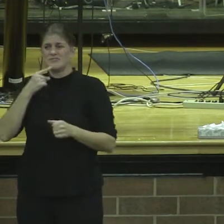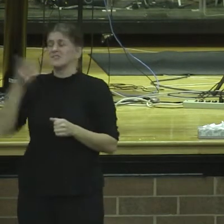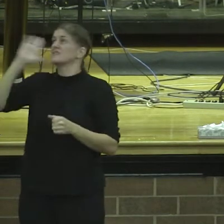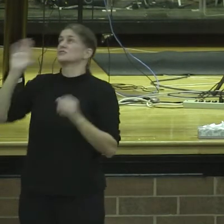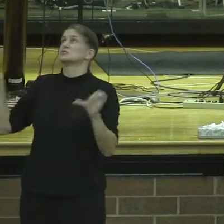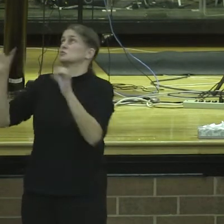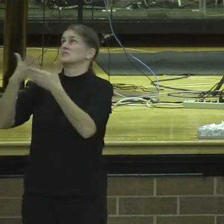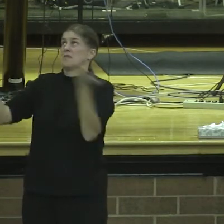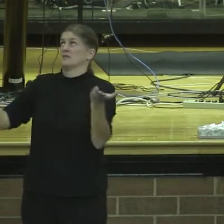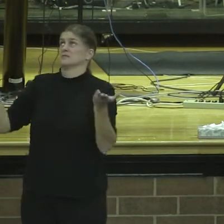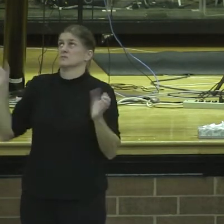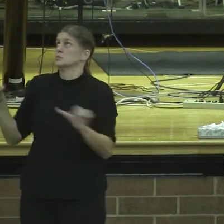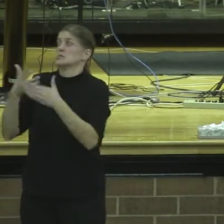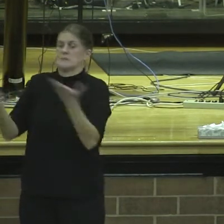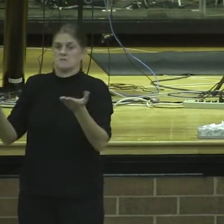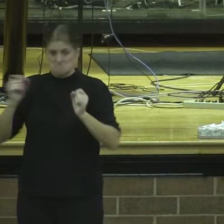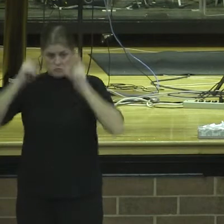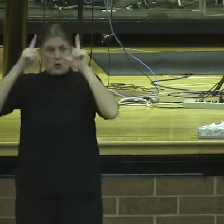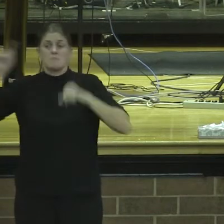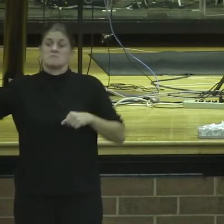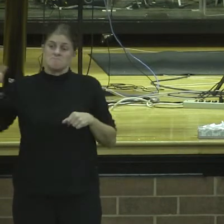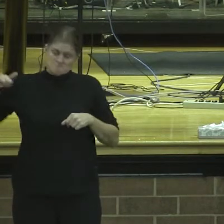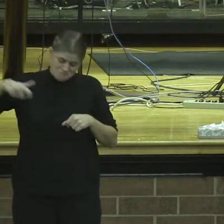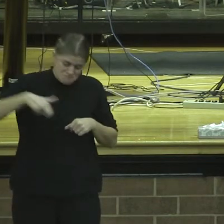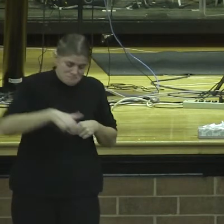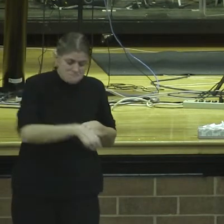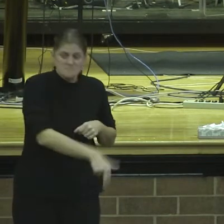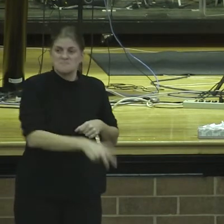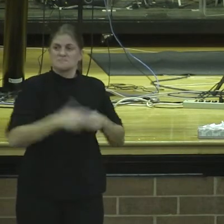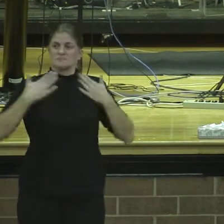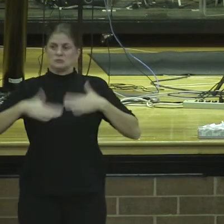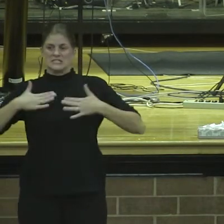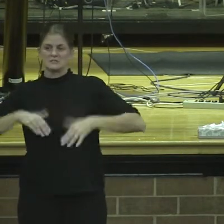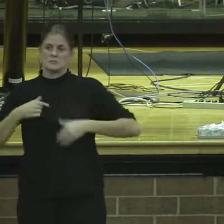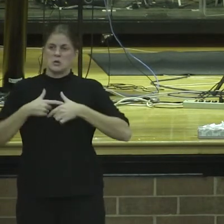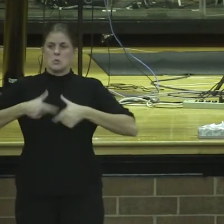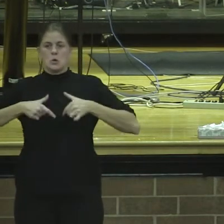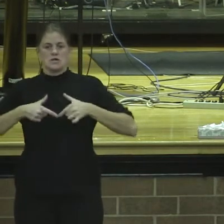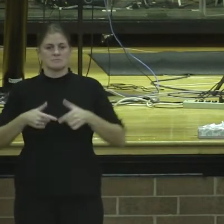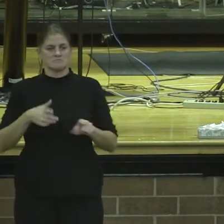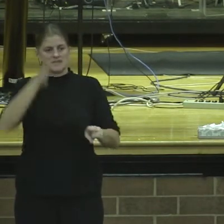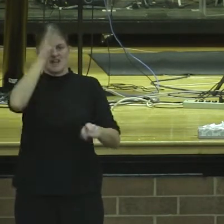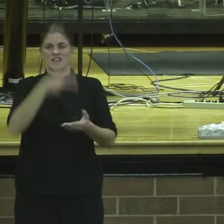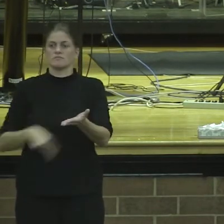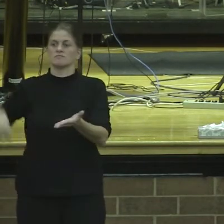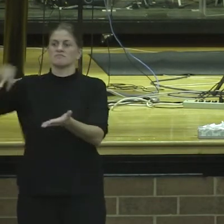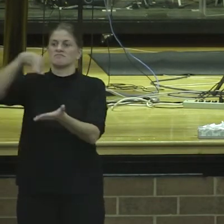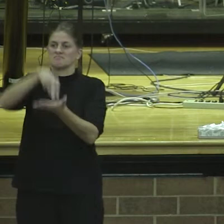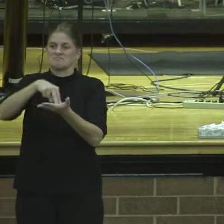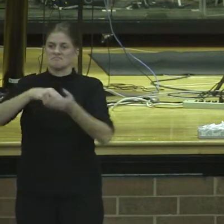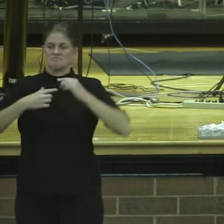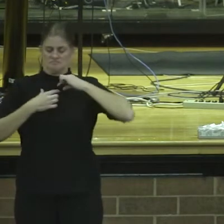something. So I woke up, came down the stairs in my Royal Ranger outfit, and there was my dad standing, buttoning